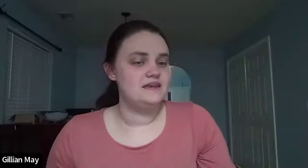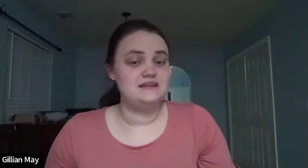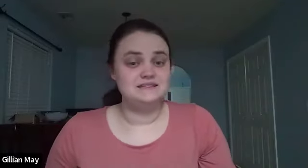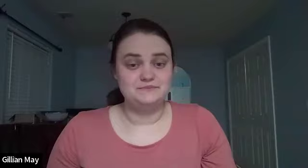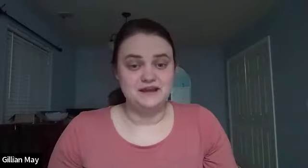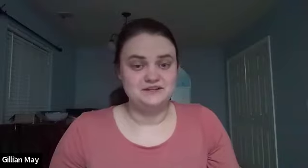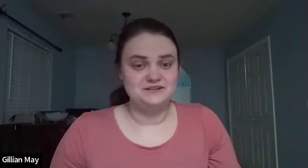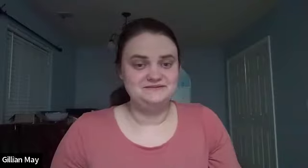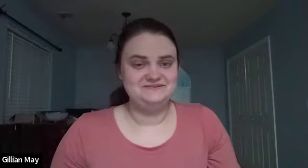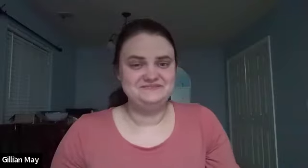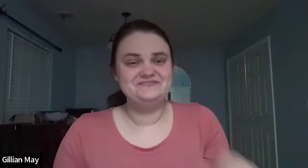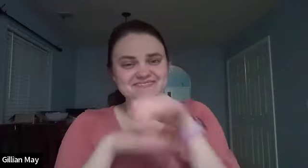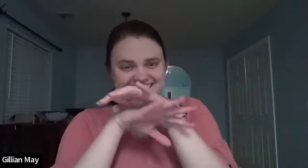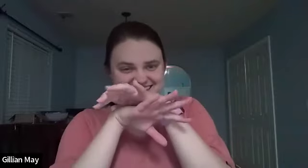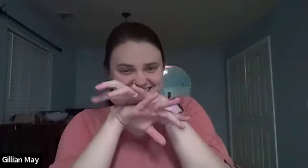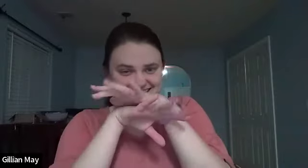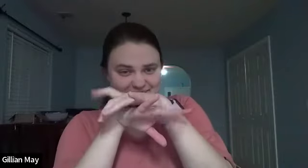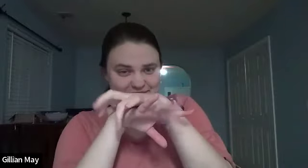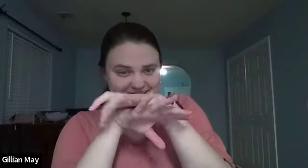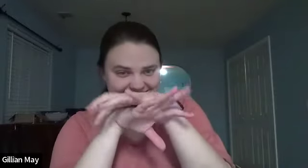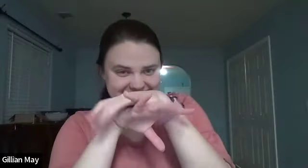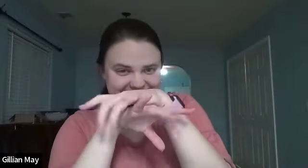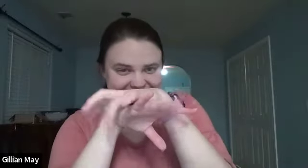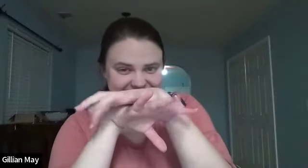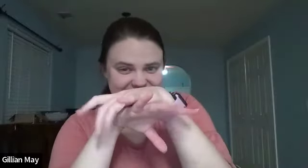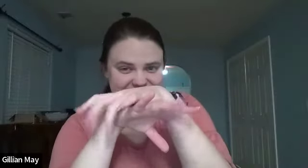Then spider, spider.